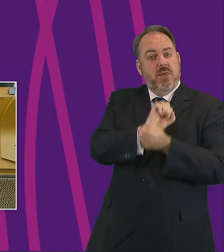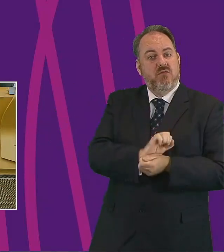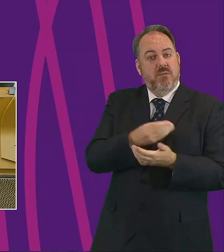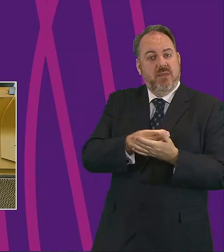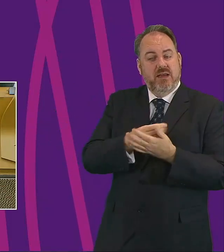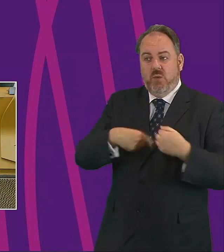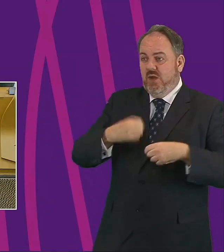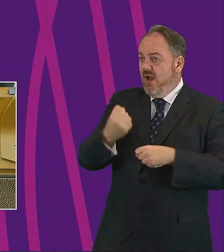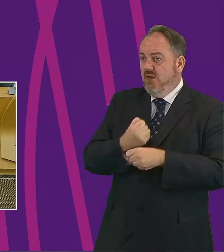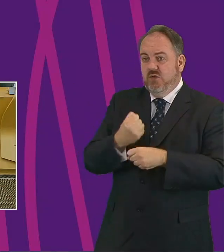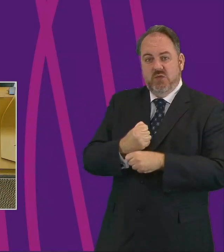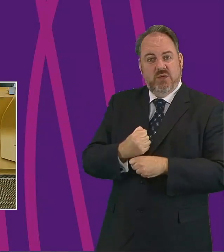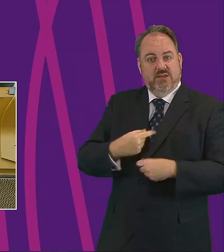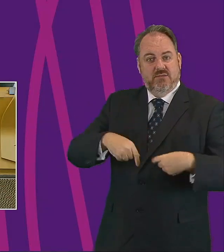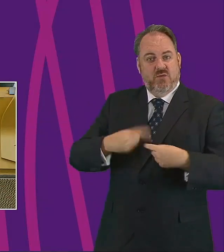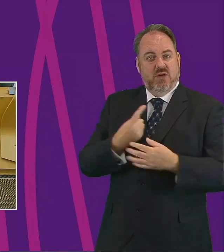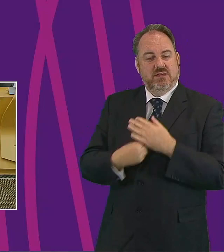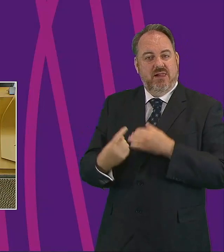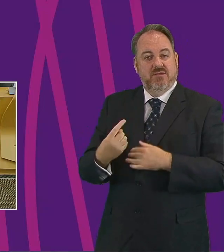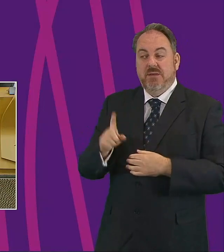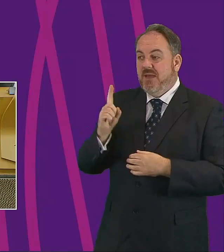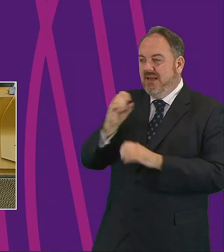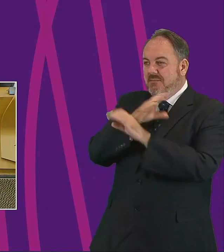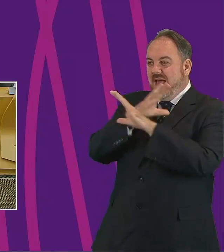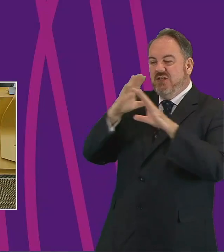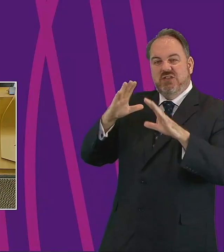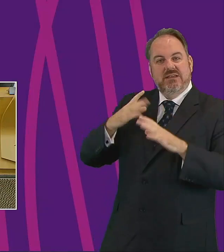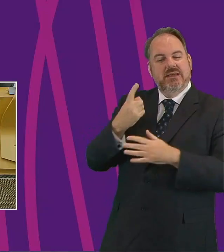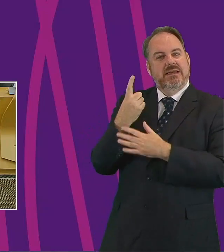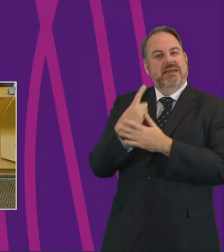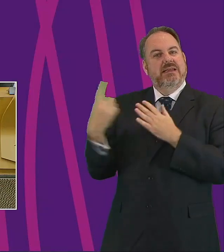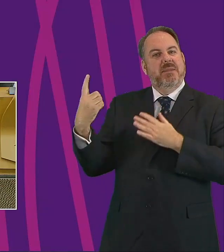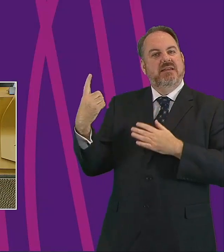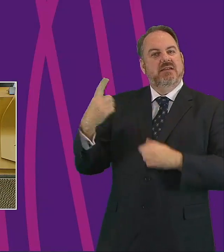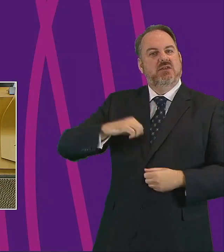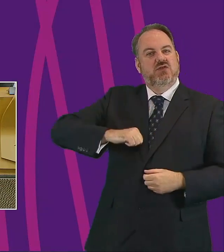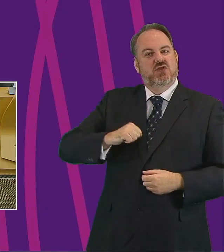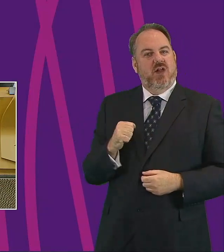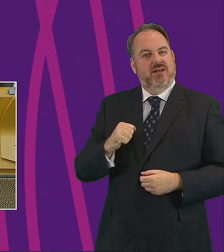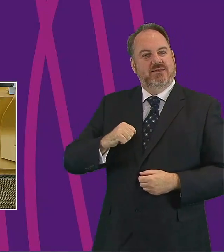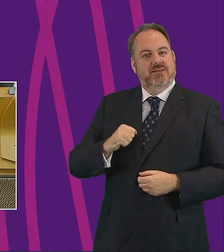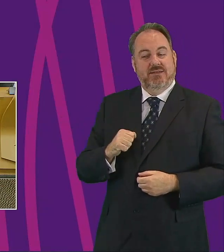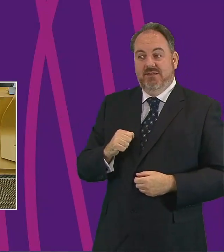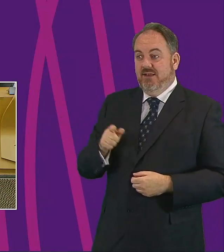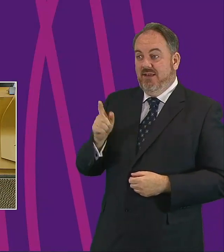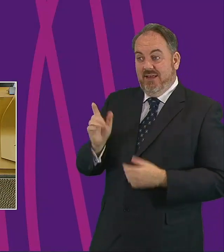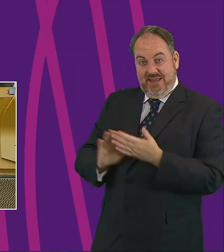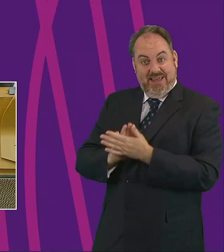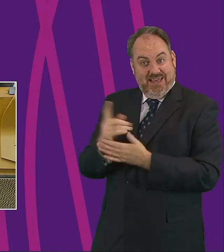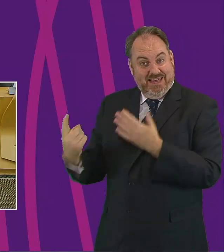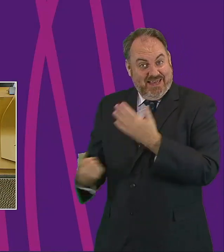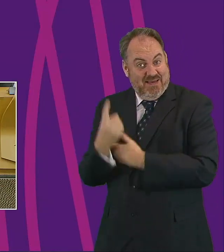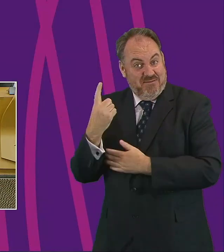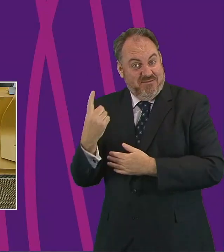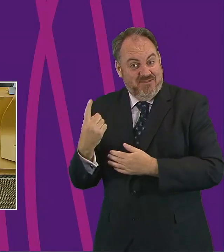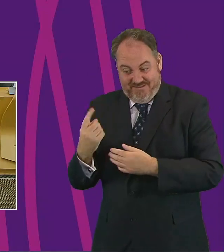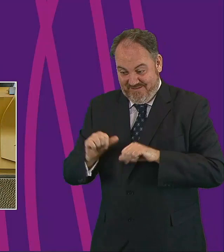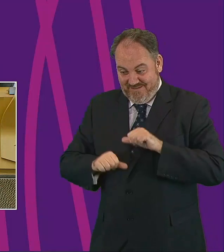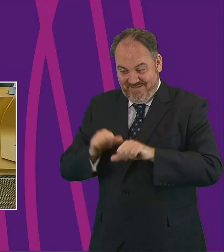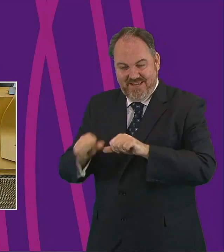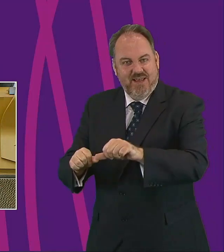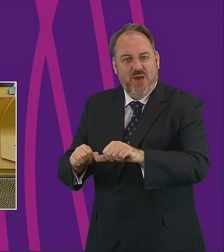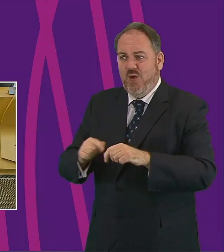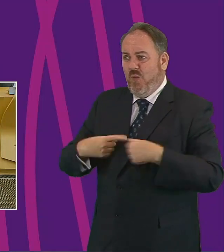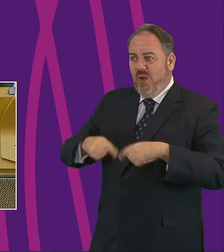imagination, right? And imagine Scotland was independent right now. He wouldn't have to be asking me to plead with a